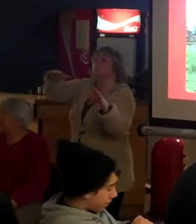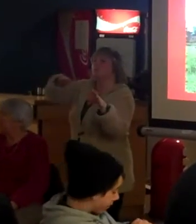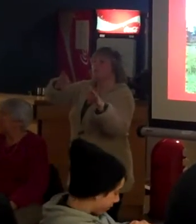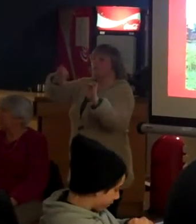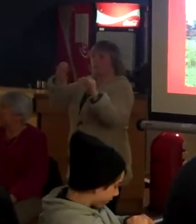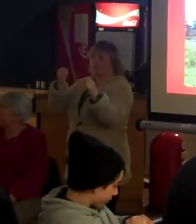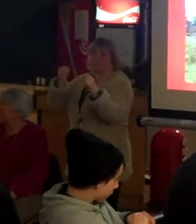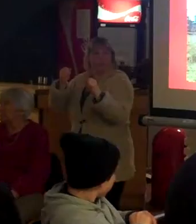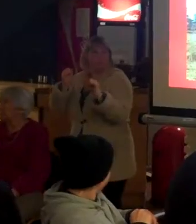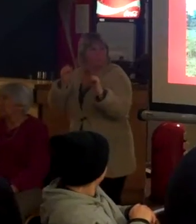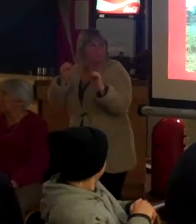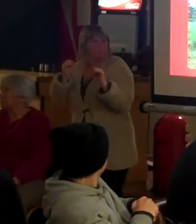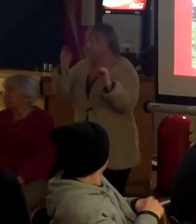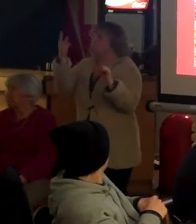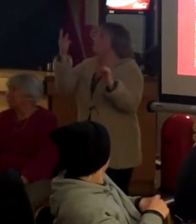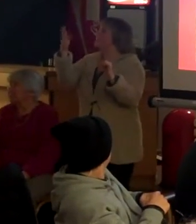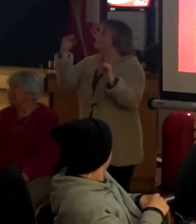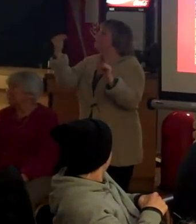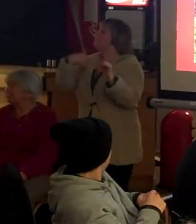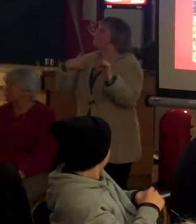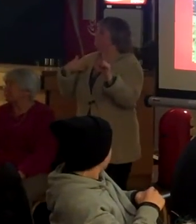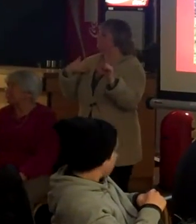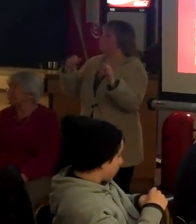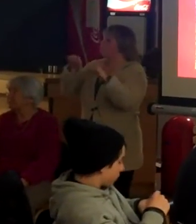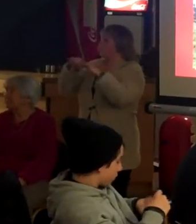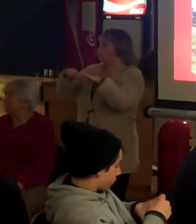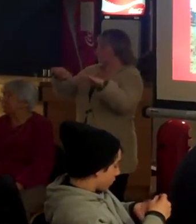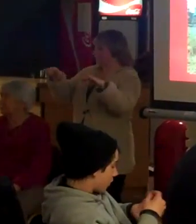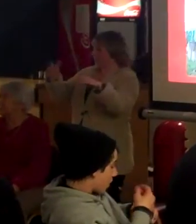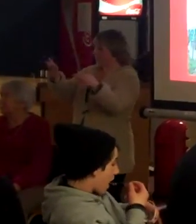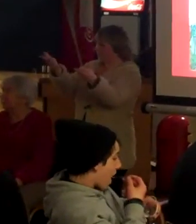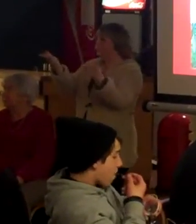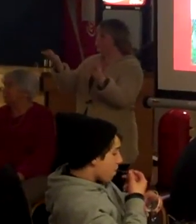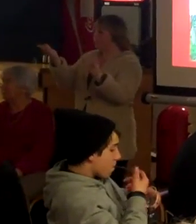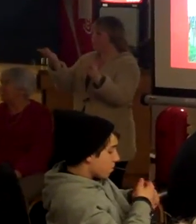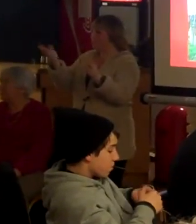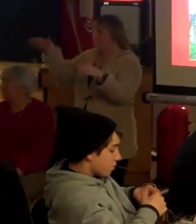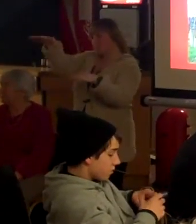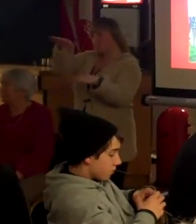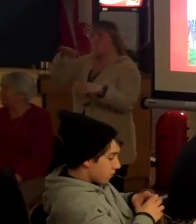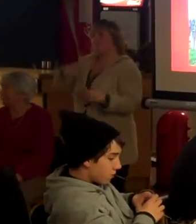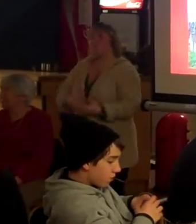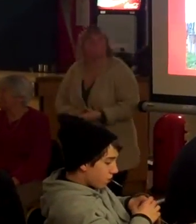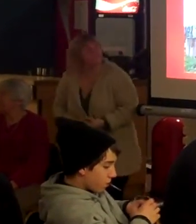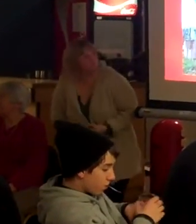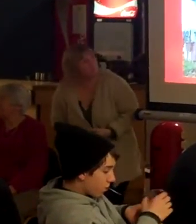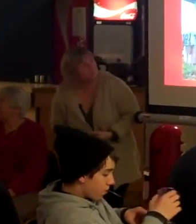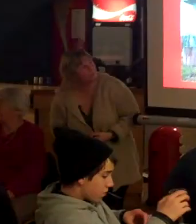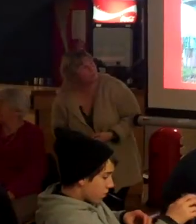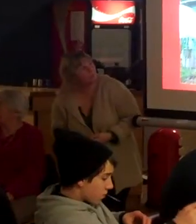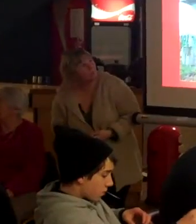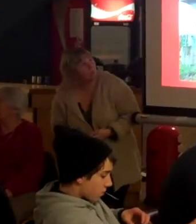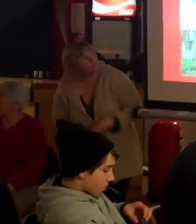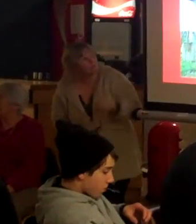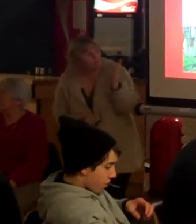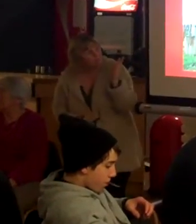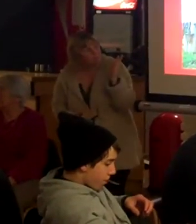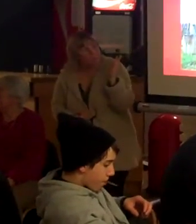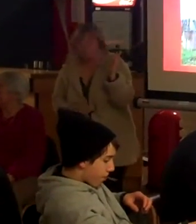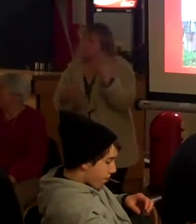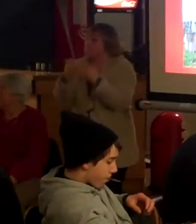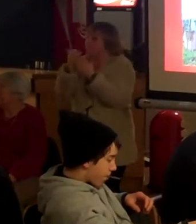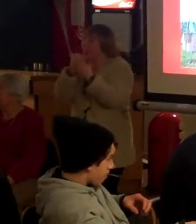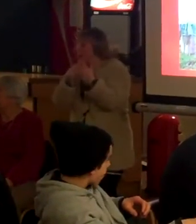about 300 people at a go. Now, these were the last